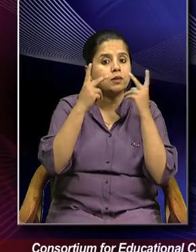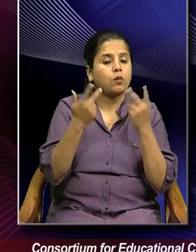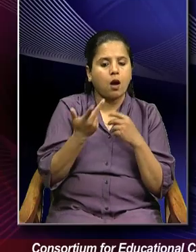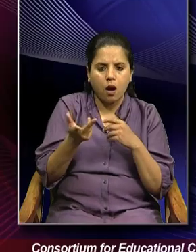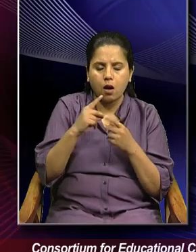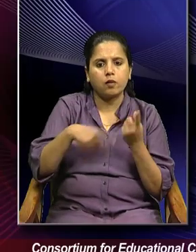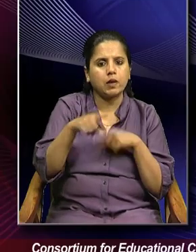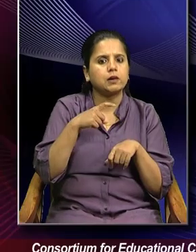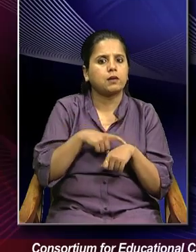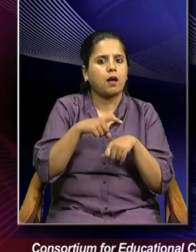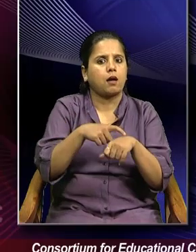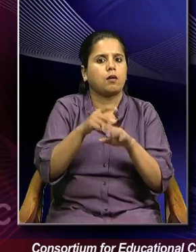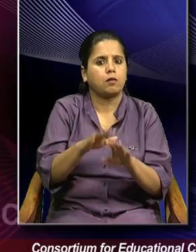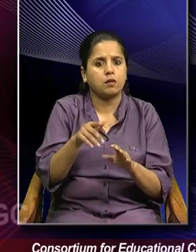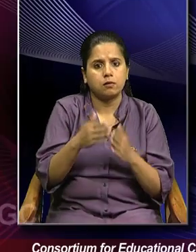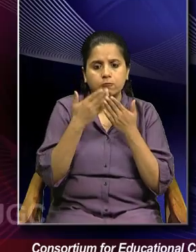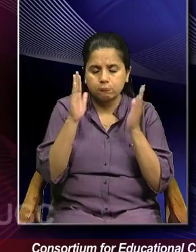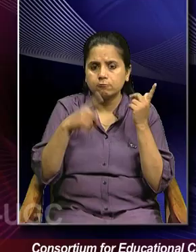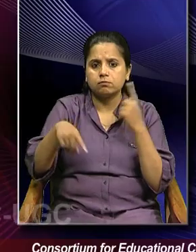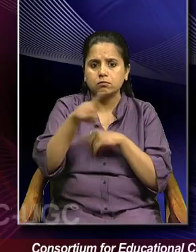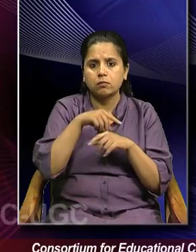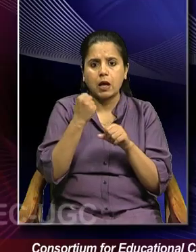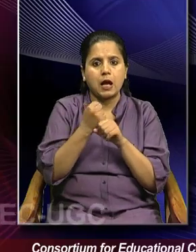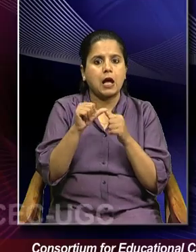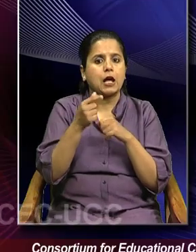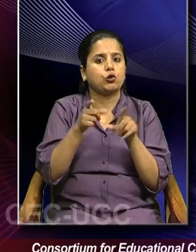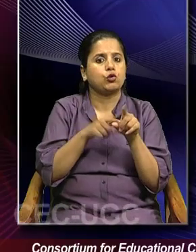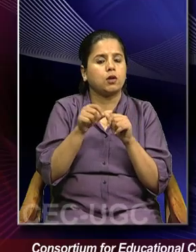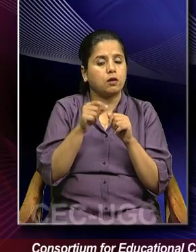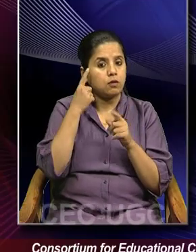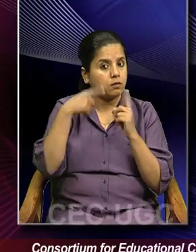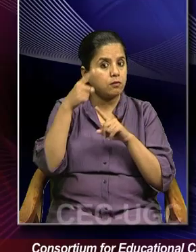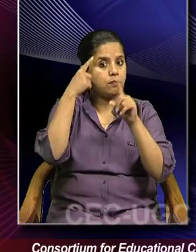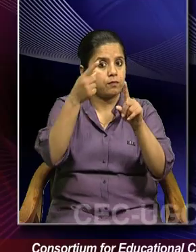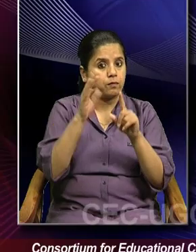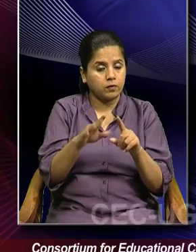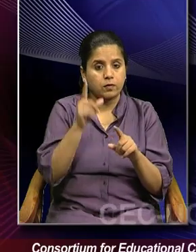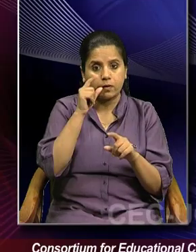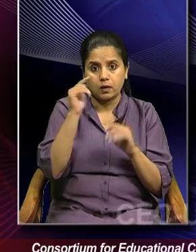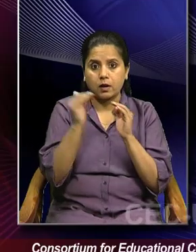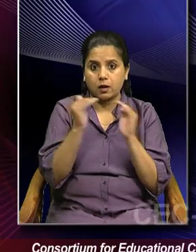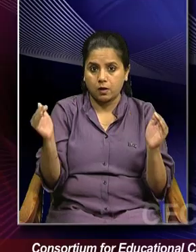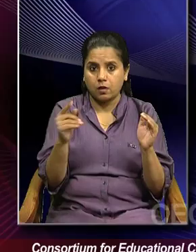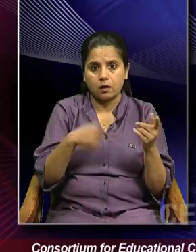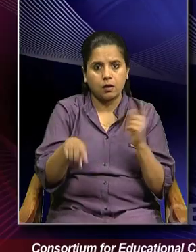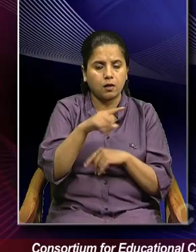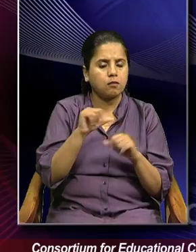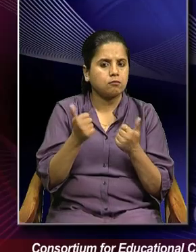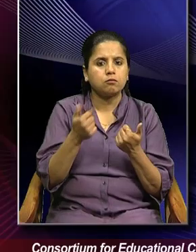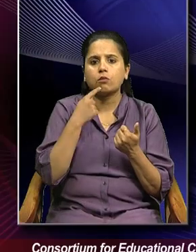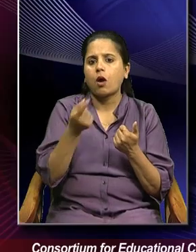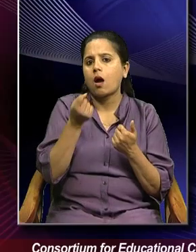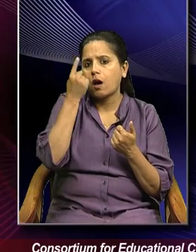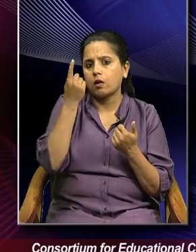with time, there is broadening of the agenda, and that further that gender equality cannot be understood